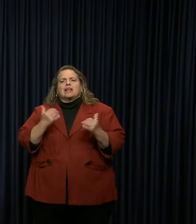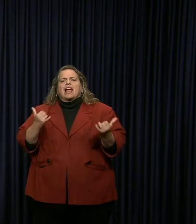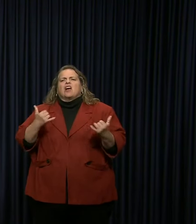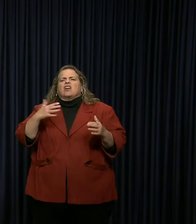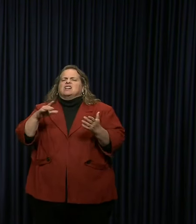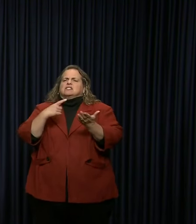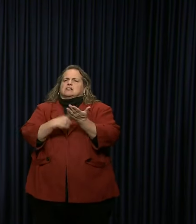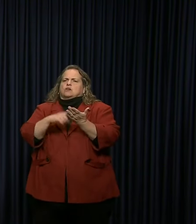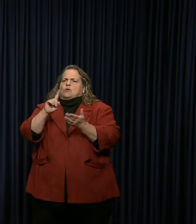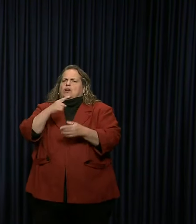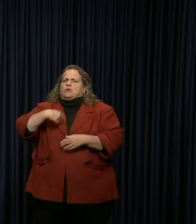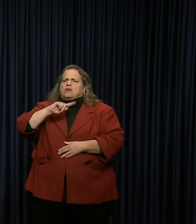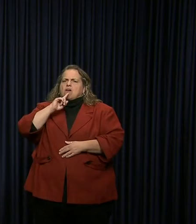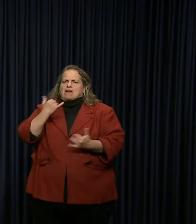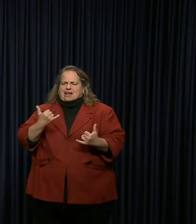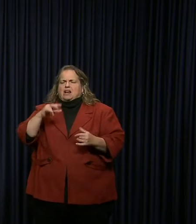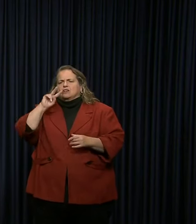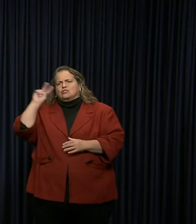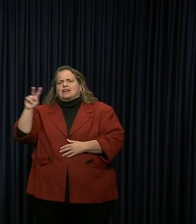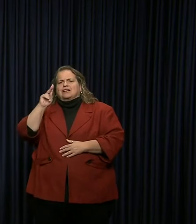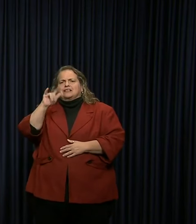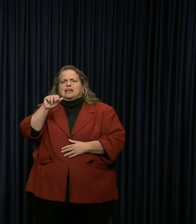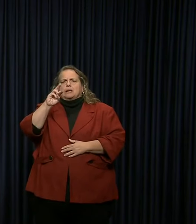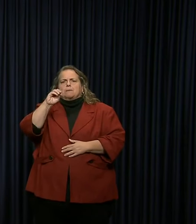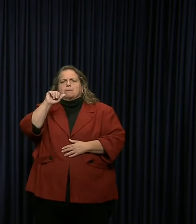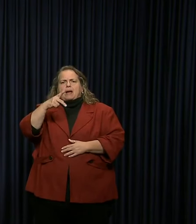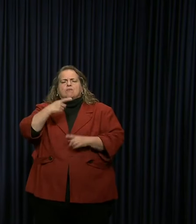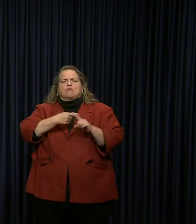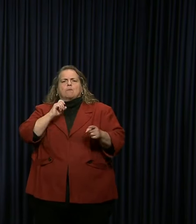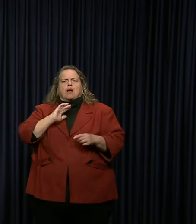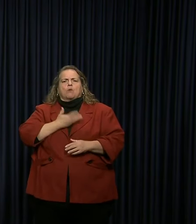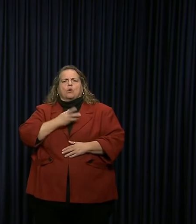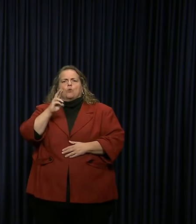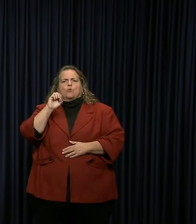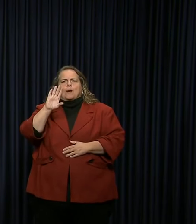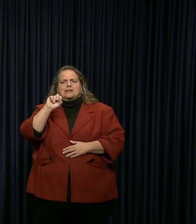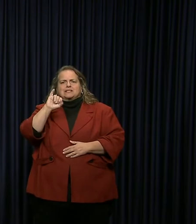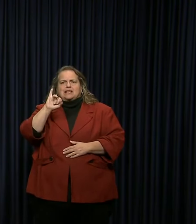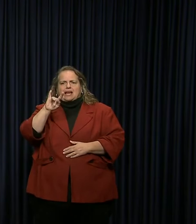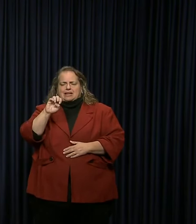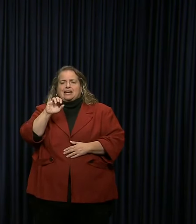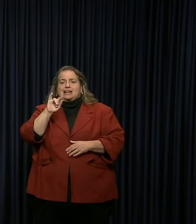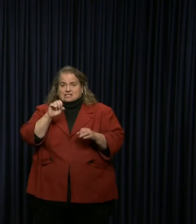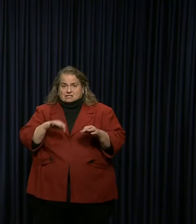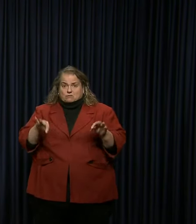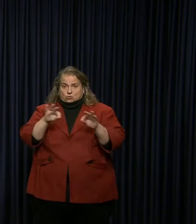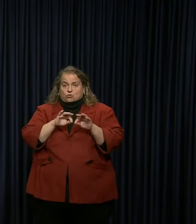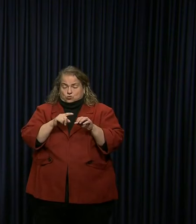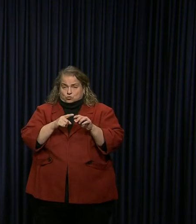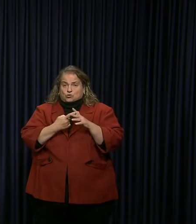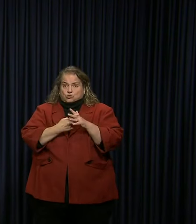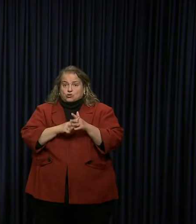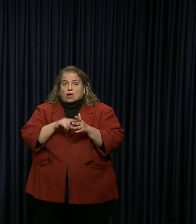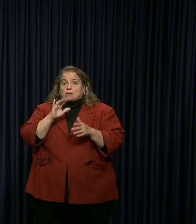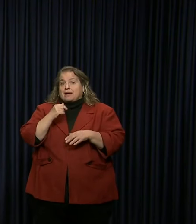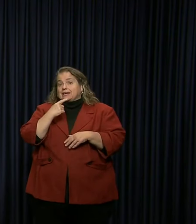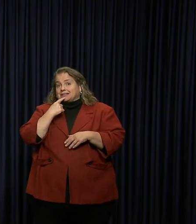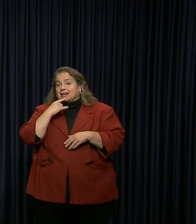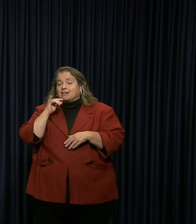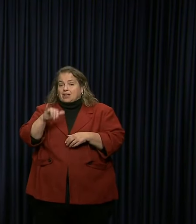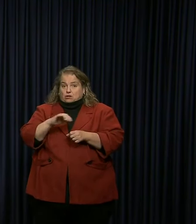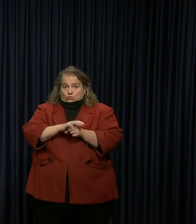are, and let's start with the Kentucky map from our website. It's important that we start by saying that